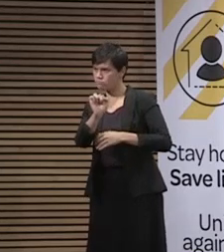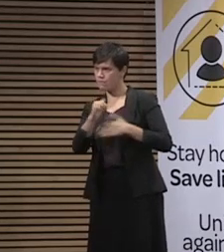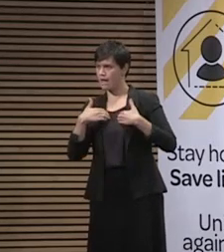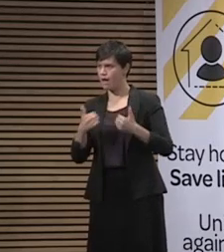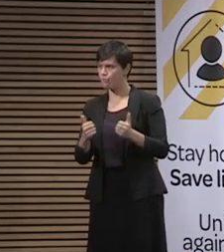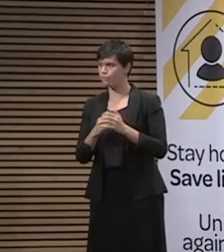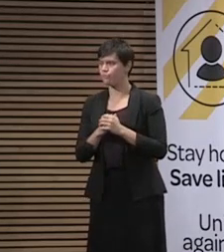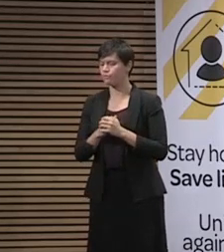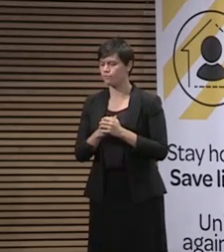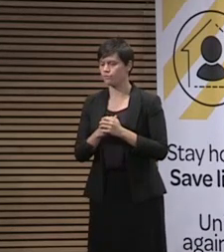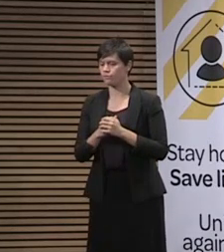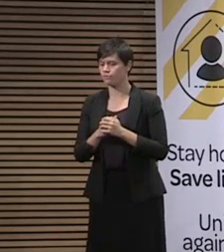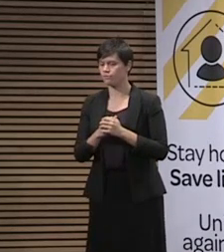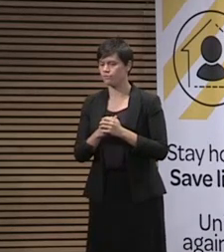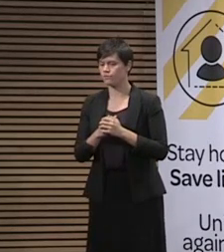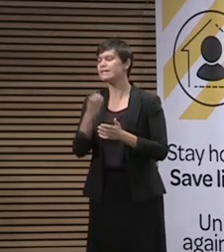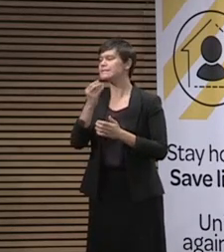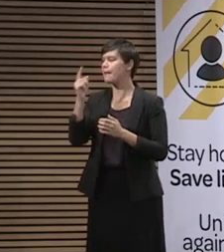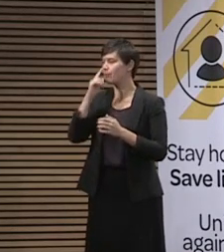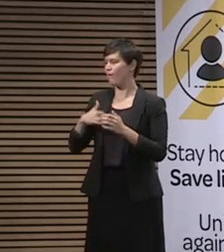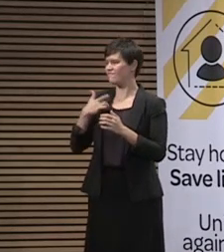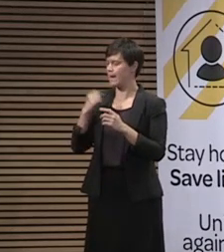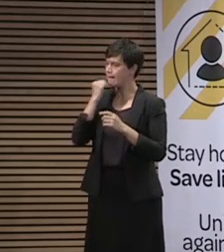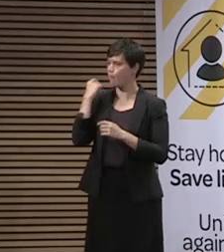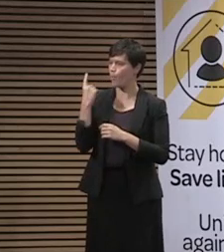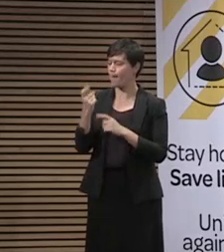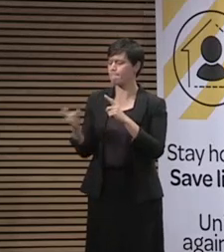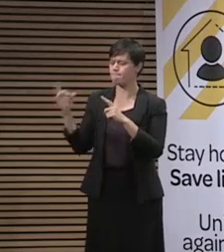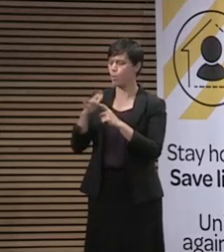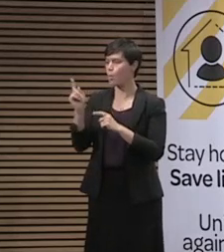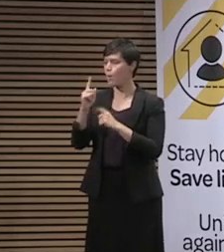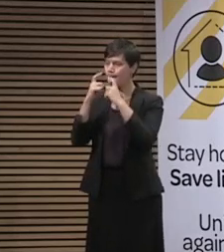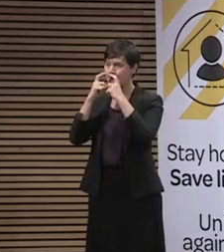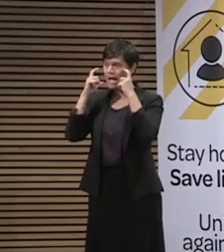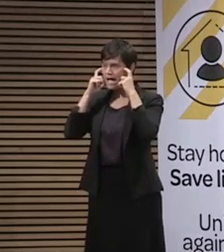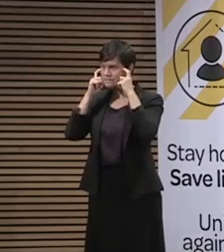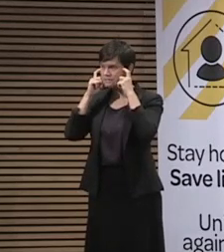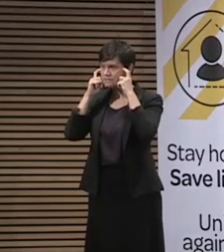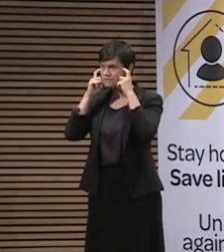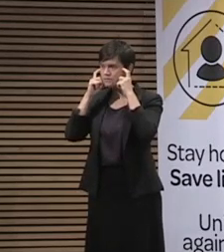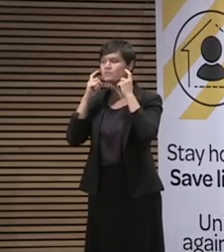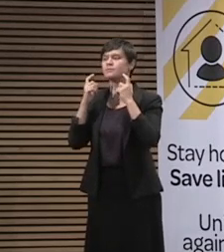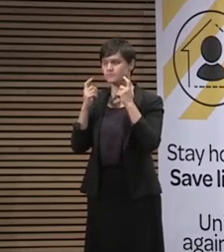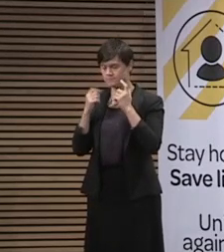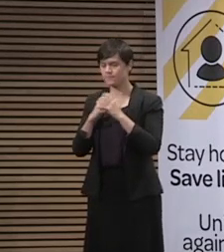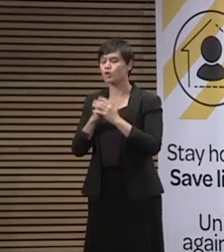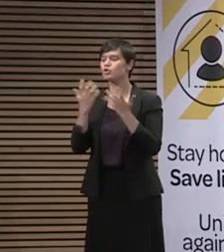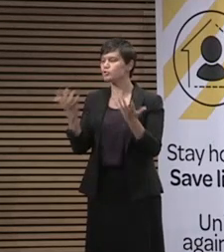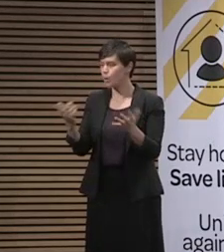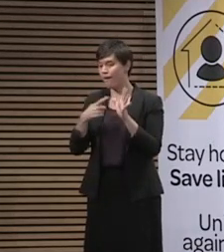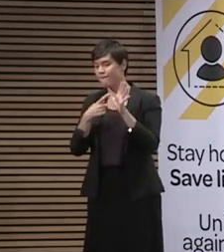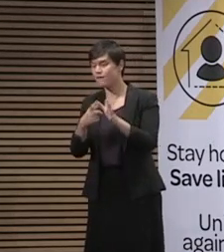and people see that as a sort of fundamental part of PPE. That at the moment, that guidance is that in